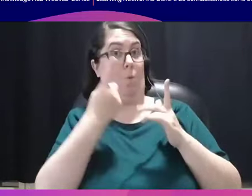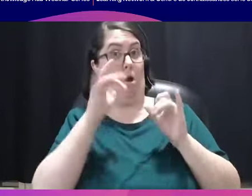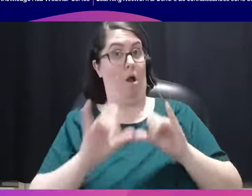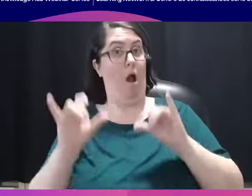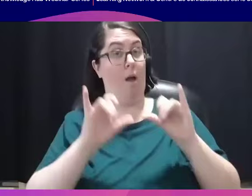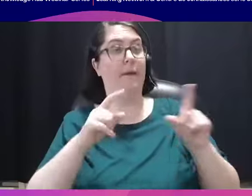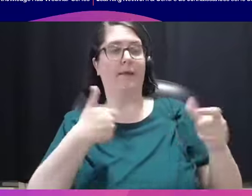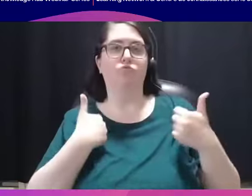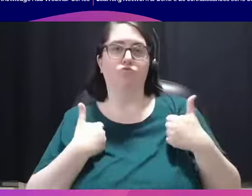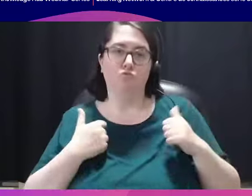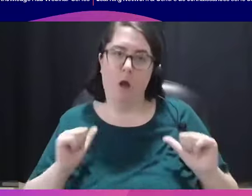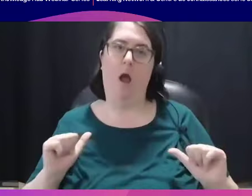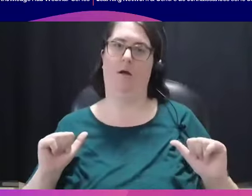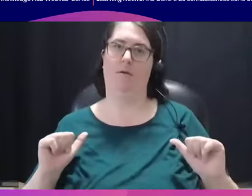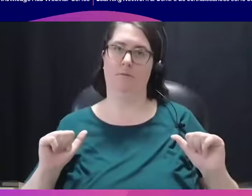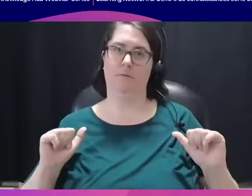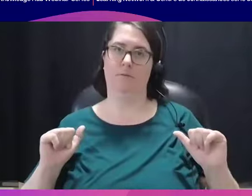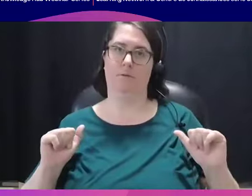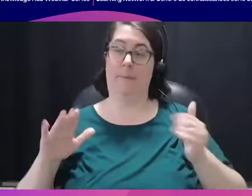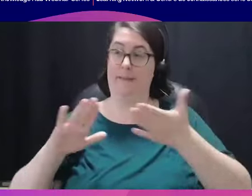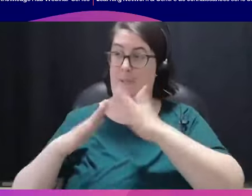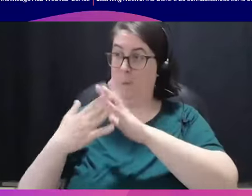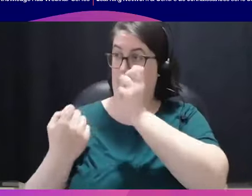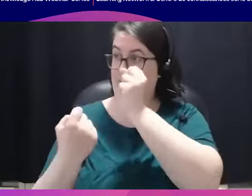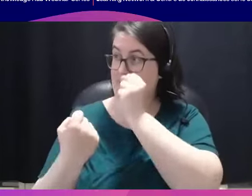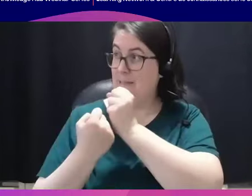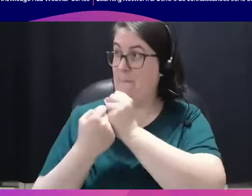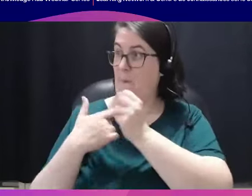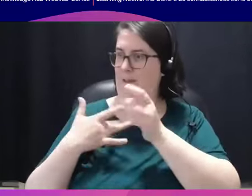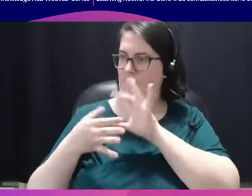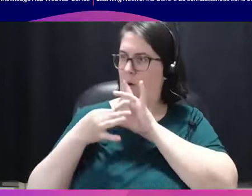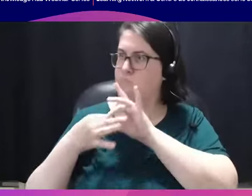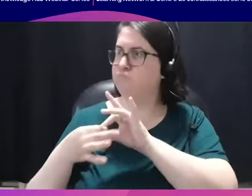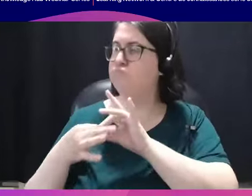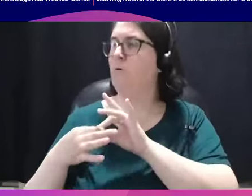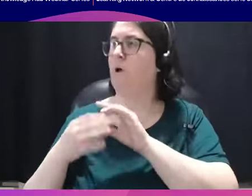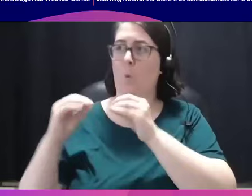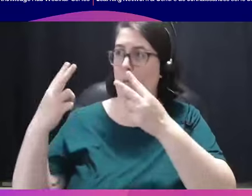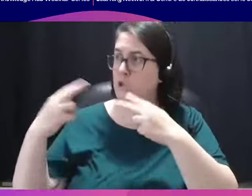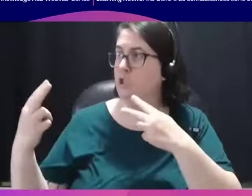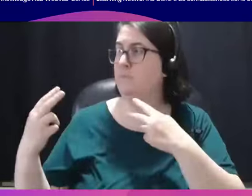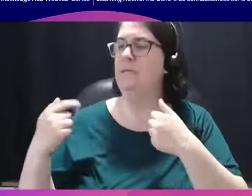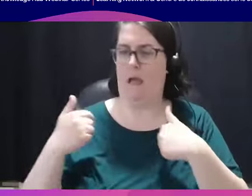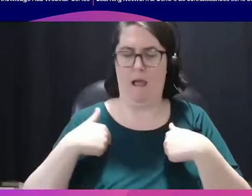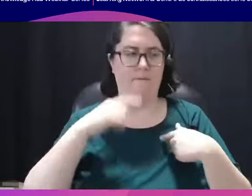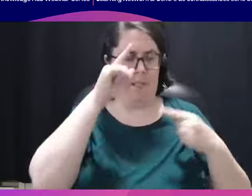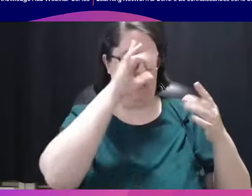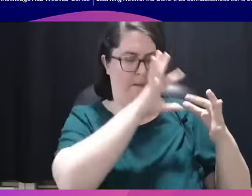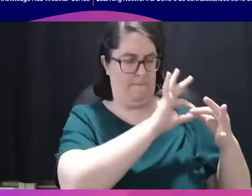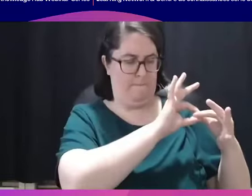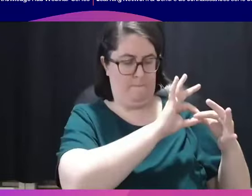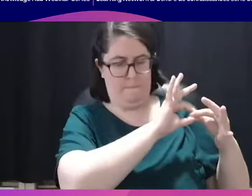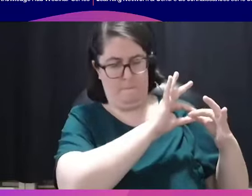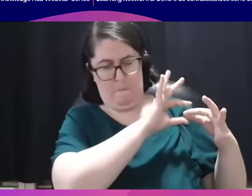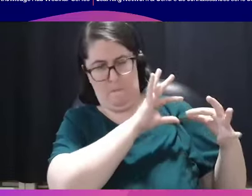kept trying because of this community support, encouragement, and non-judgment. So it's worth considering